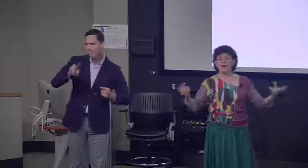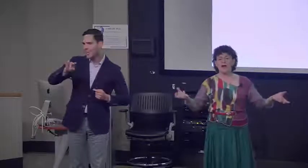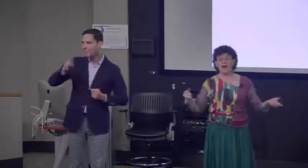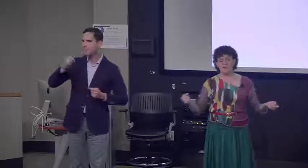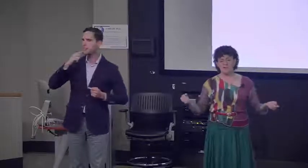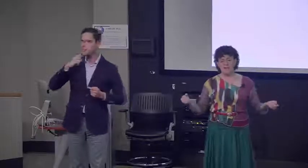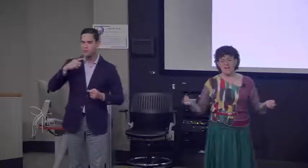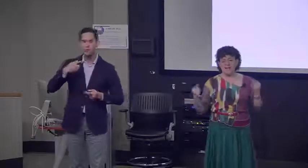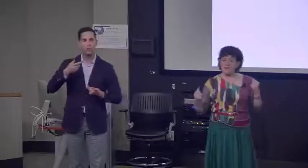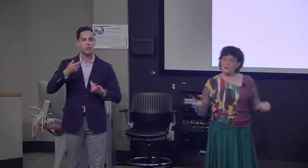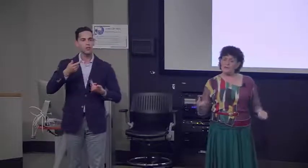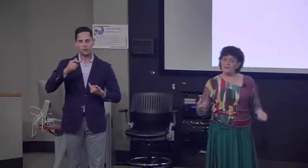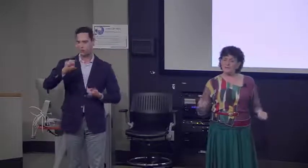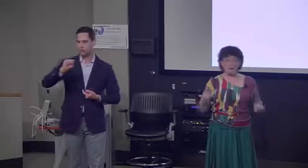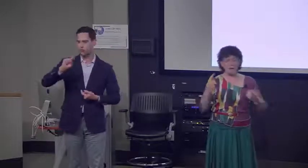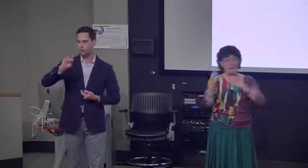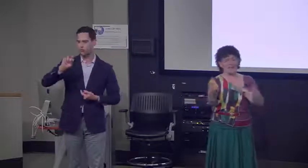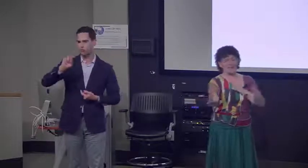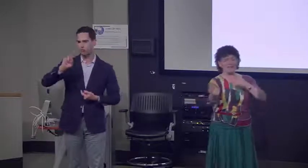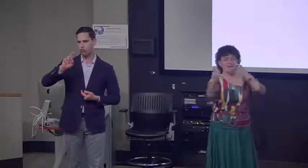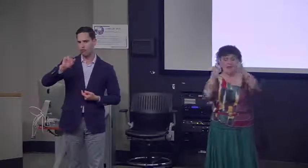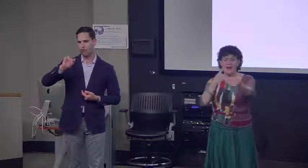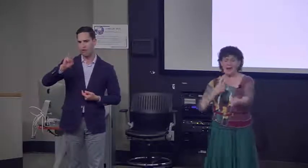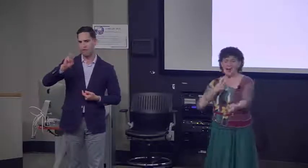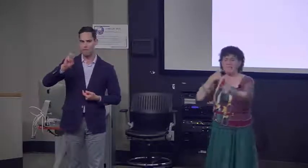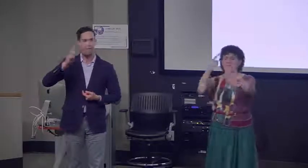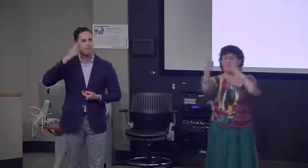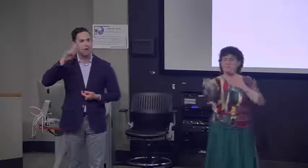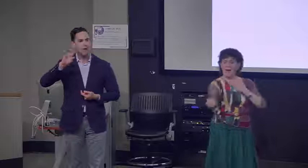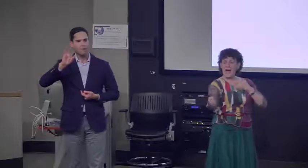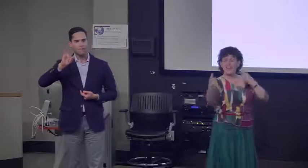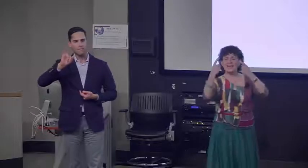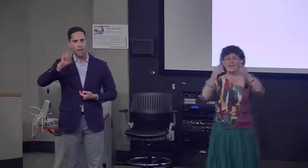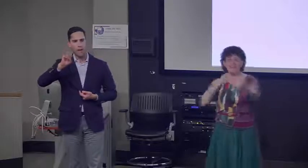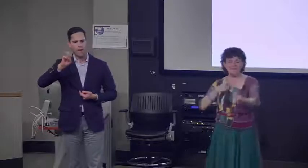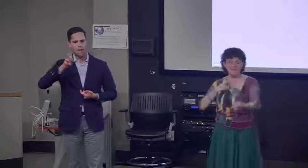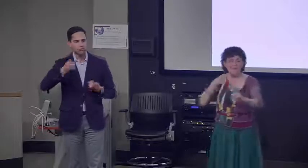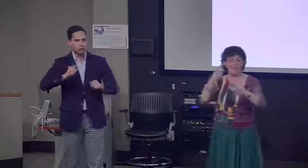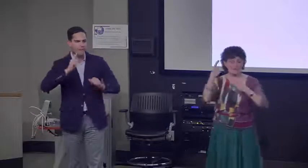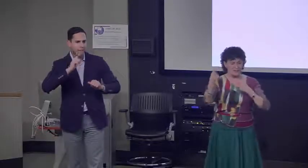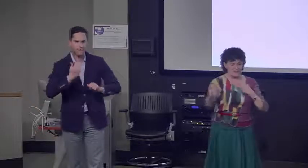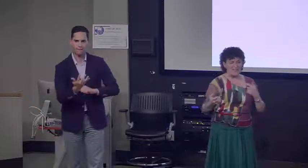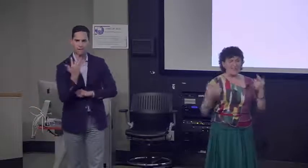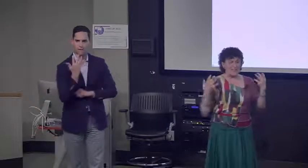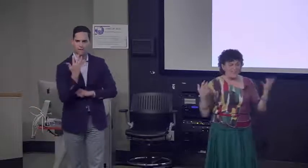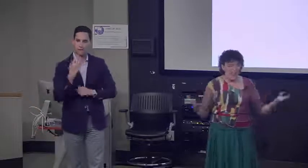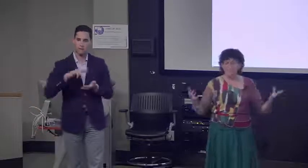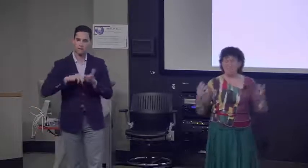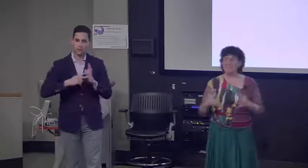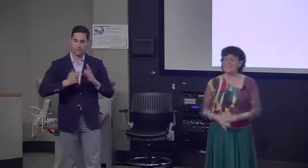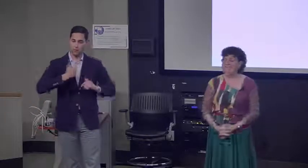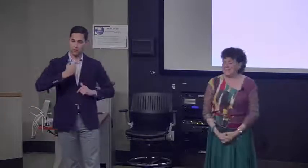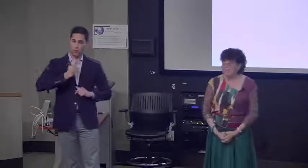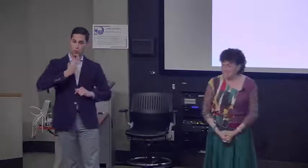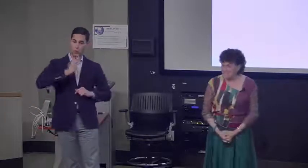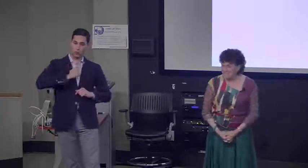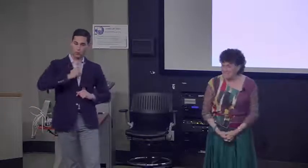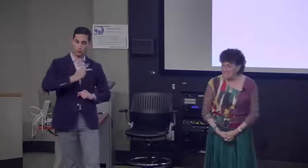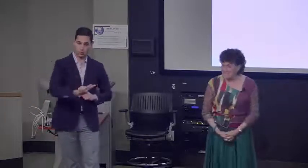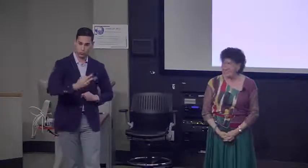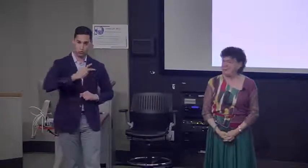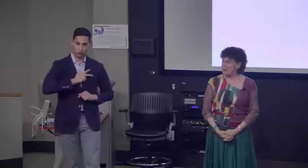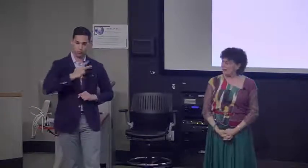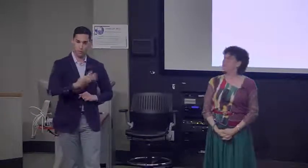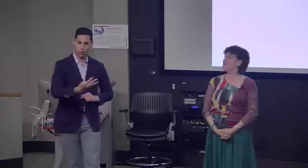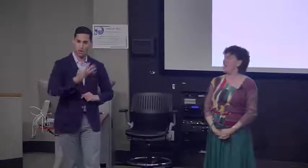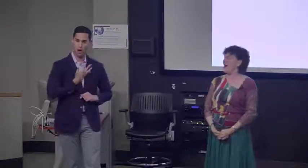for 5. And what he means by that is 5 back and forth. That's a